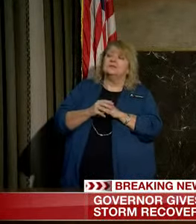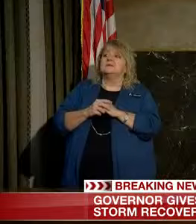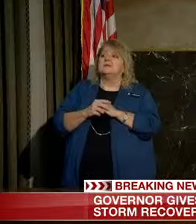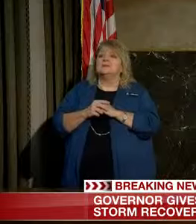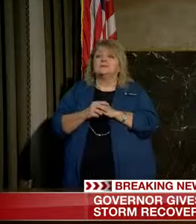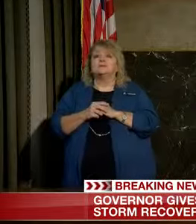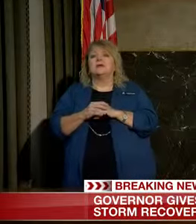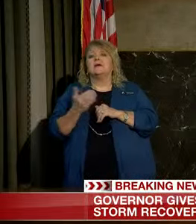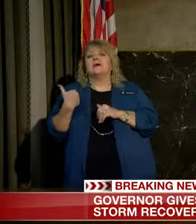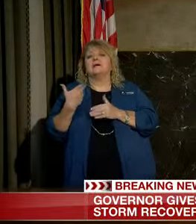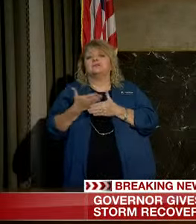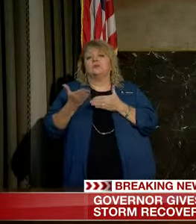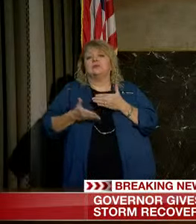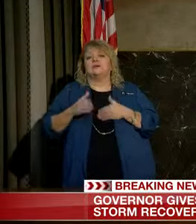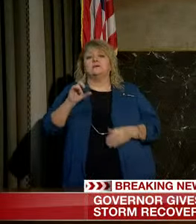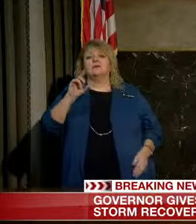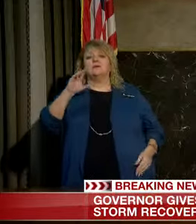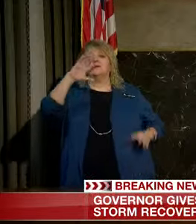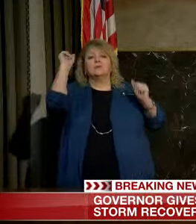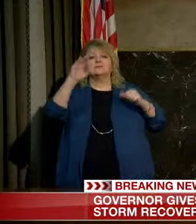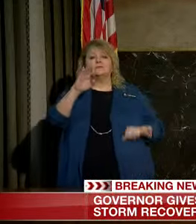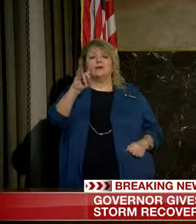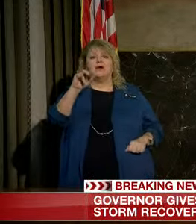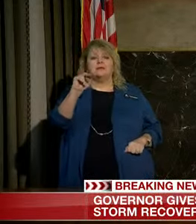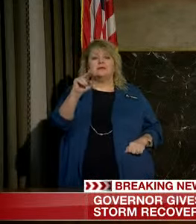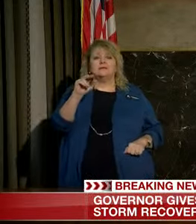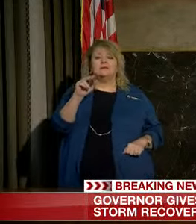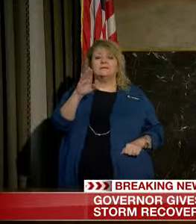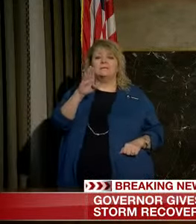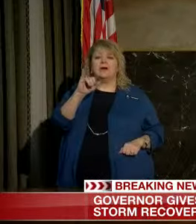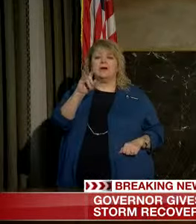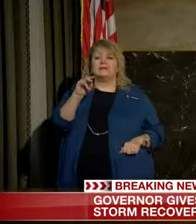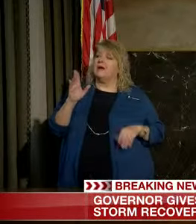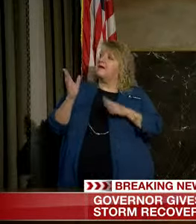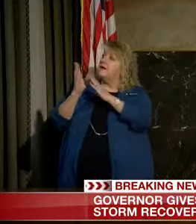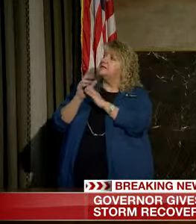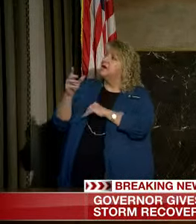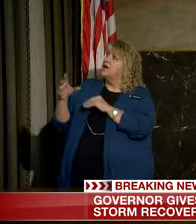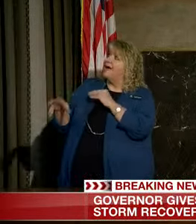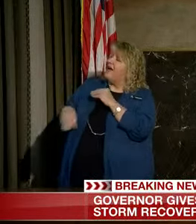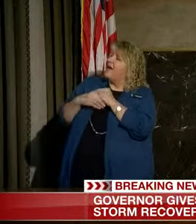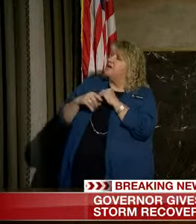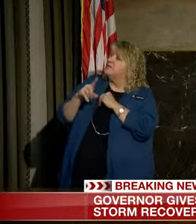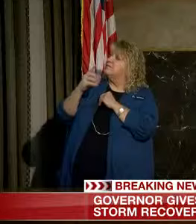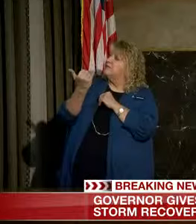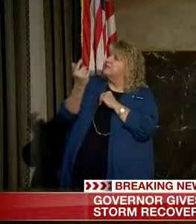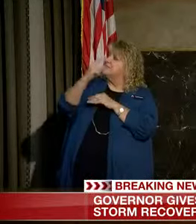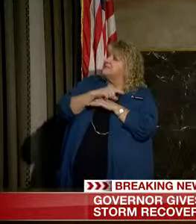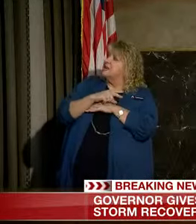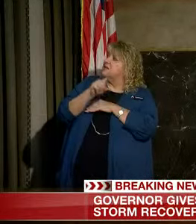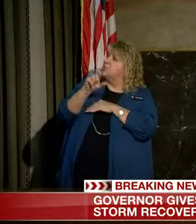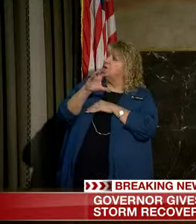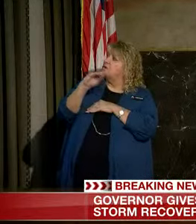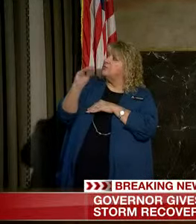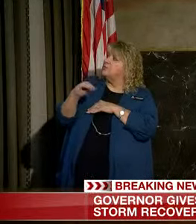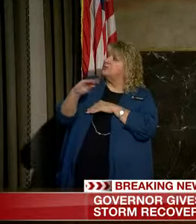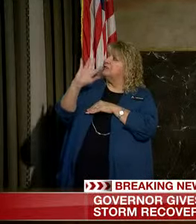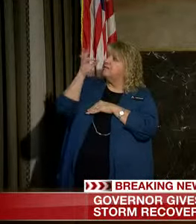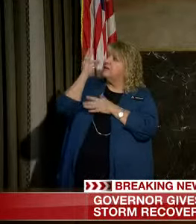This weekend, President Biden did approve my request for an additional 15 days at 100% federal funding for